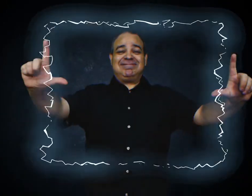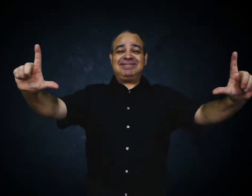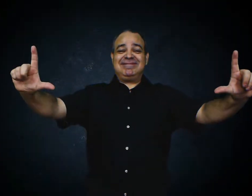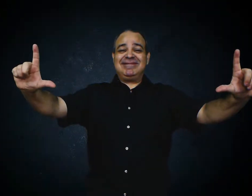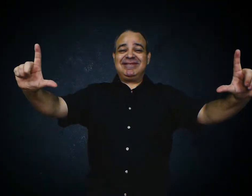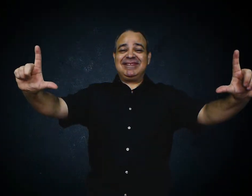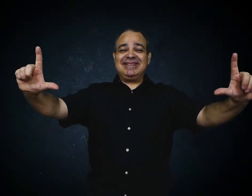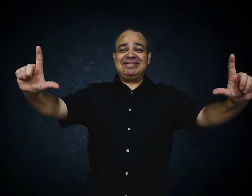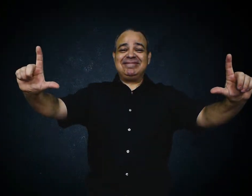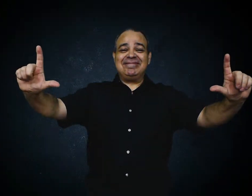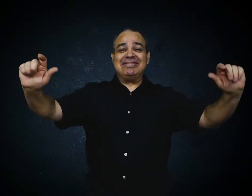miles apart.